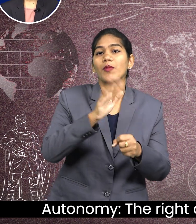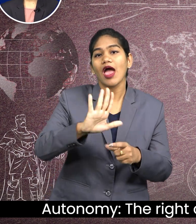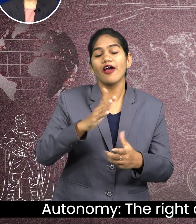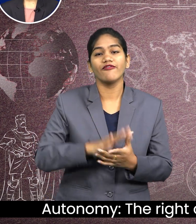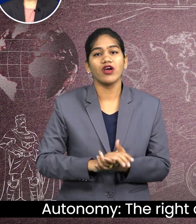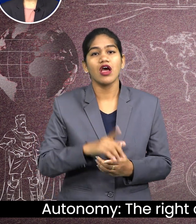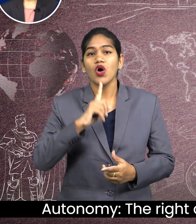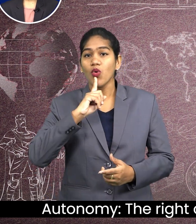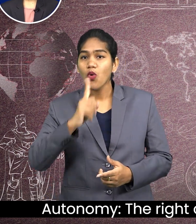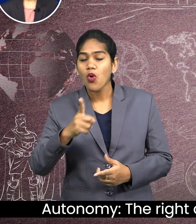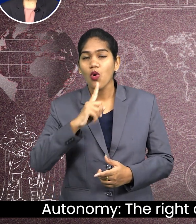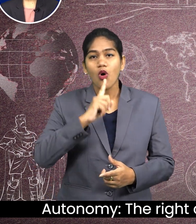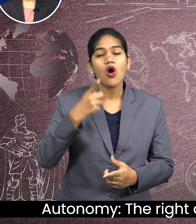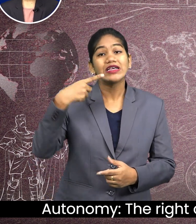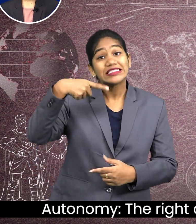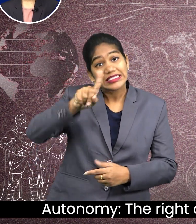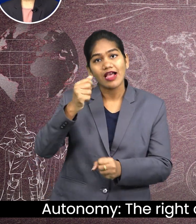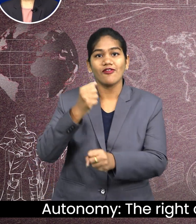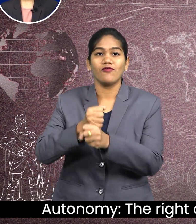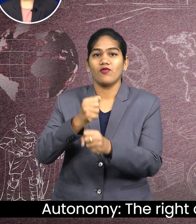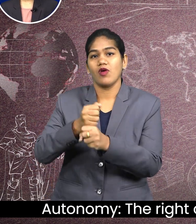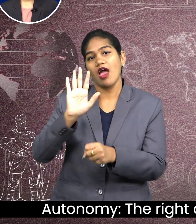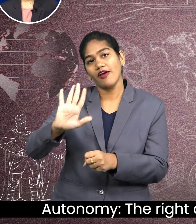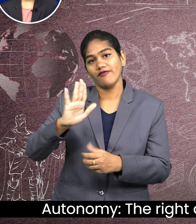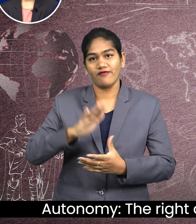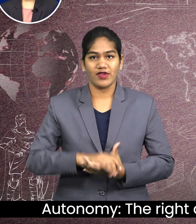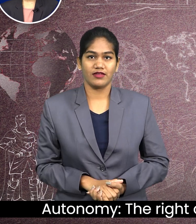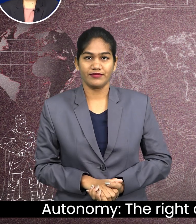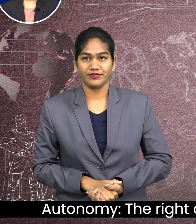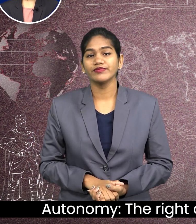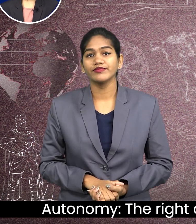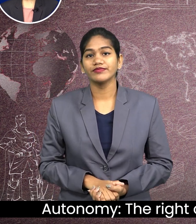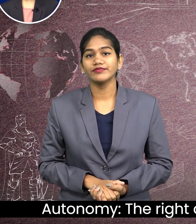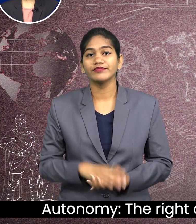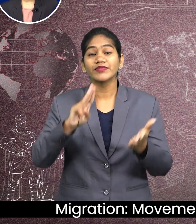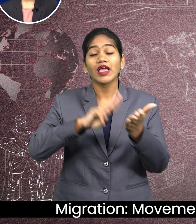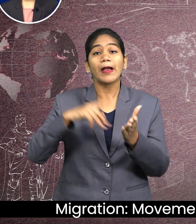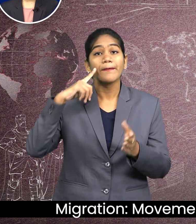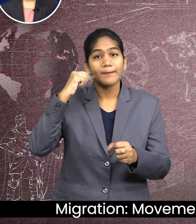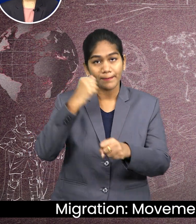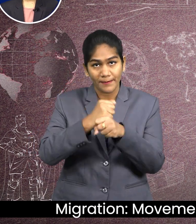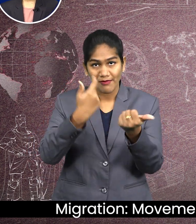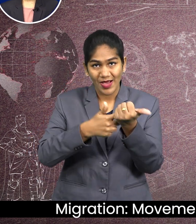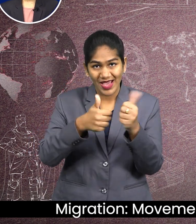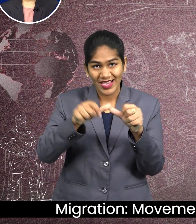migration,